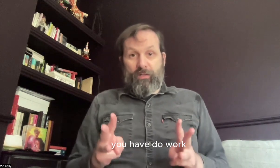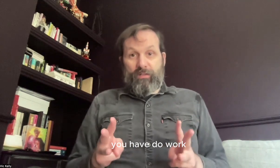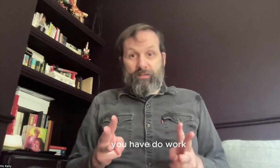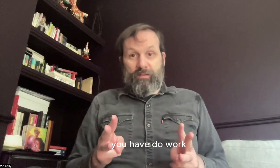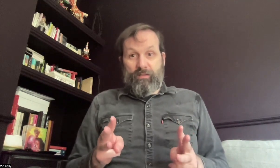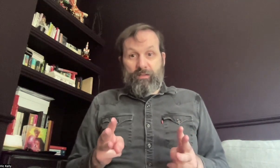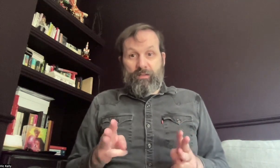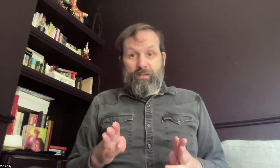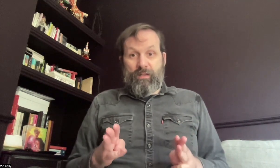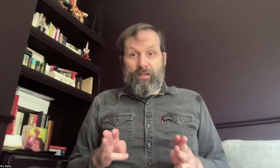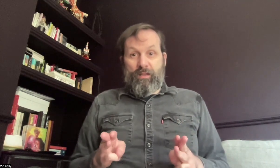work,